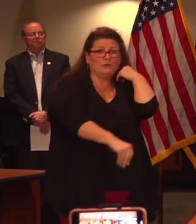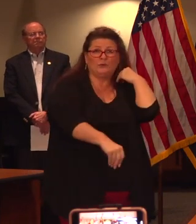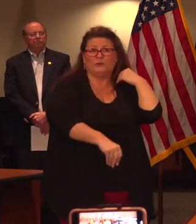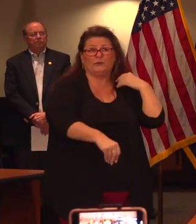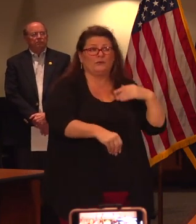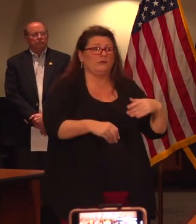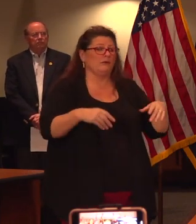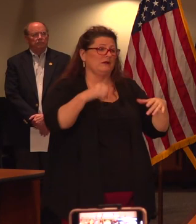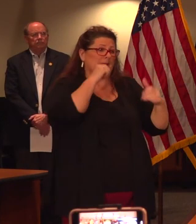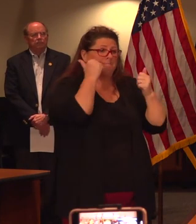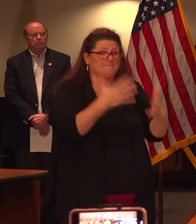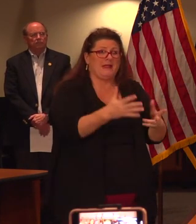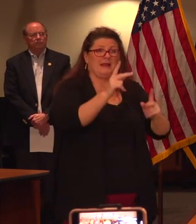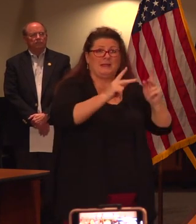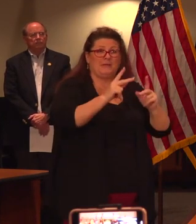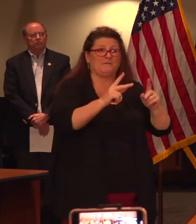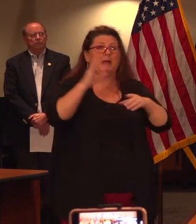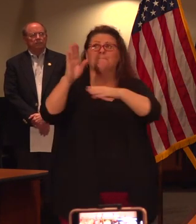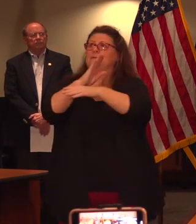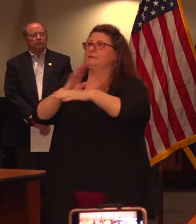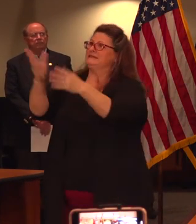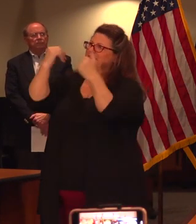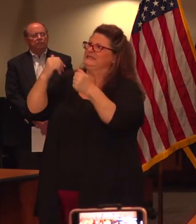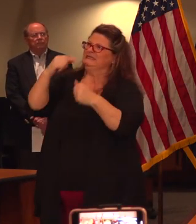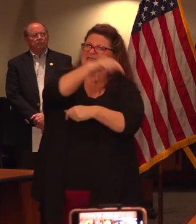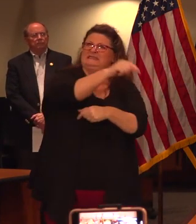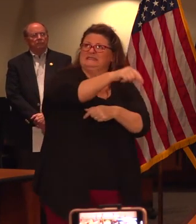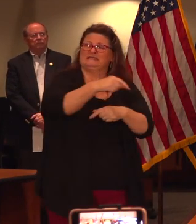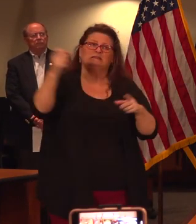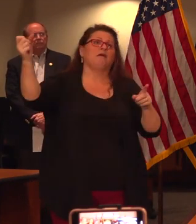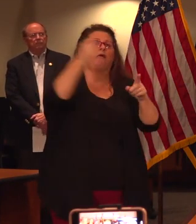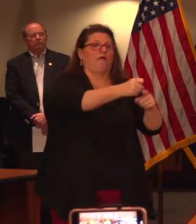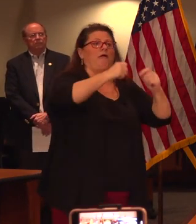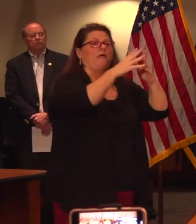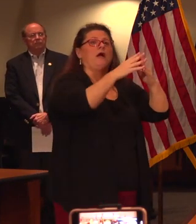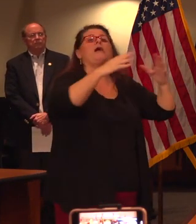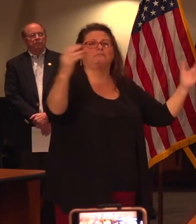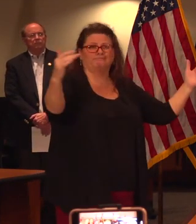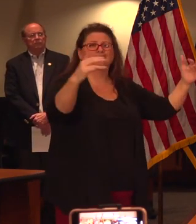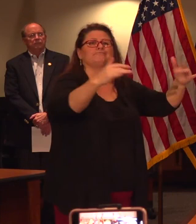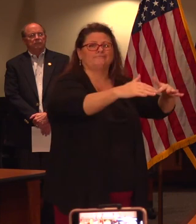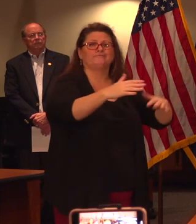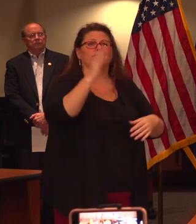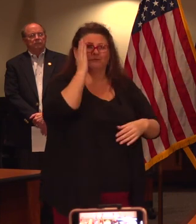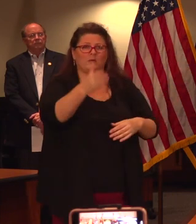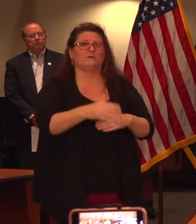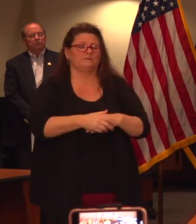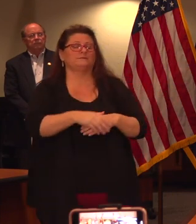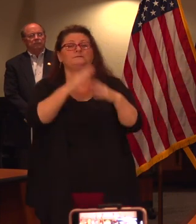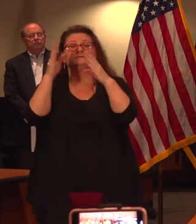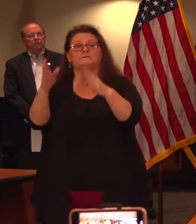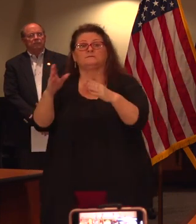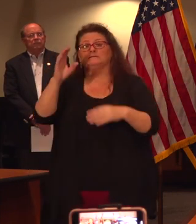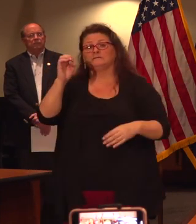everybody. But there's a lack of broadband there for computers. Molly Spielman, the superintendent of education, is working on that.